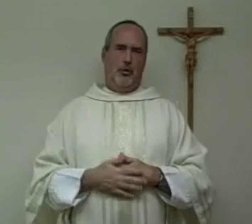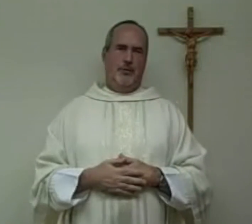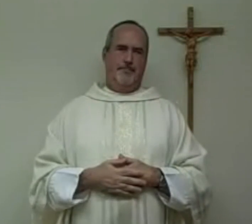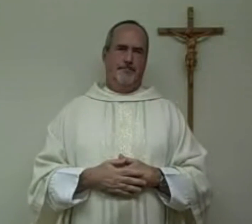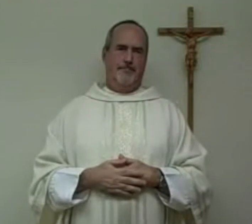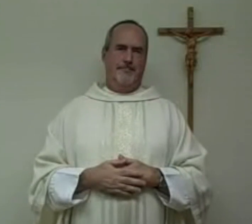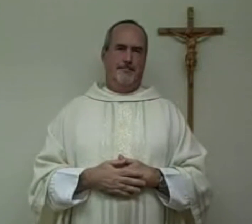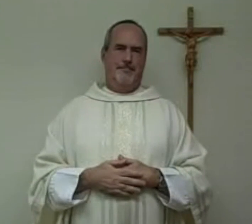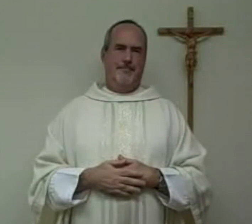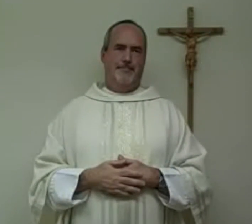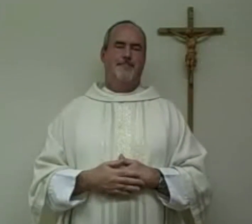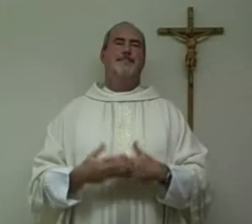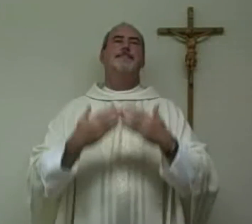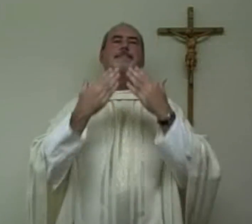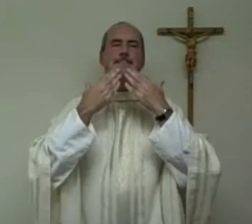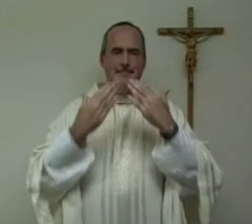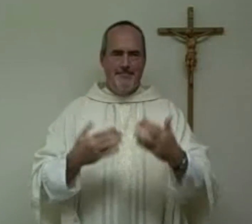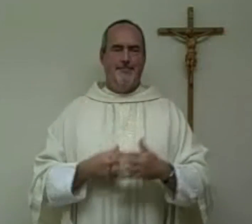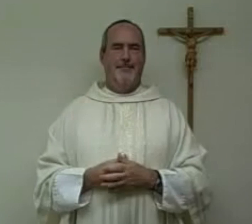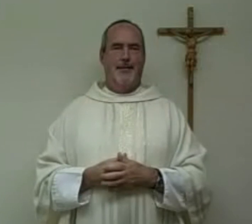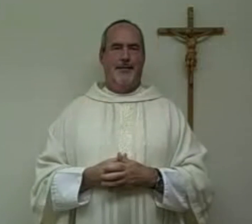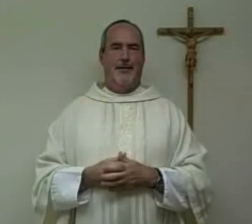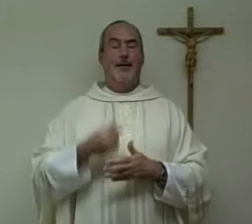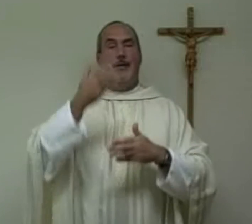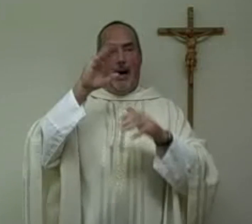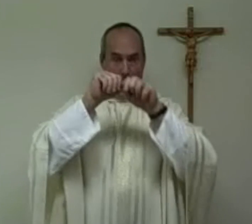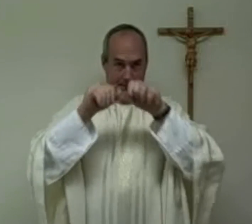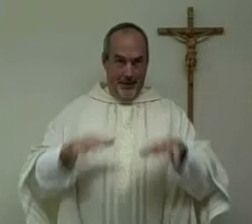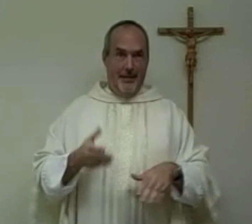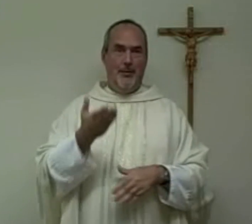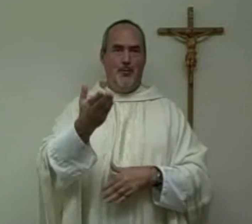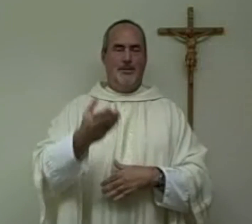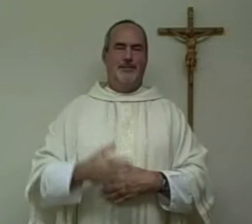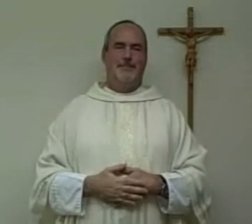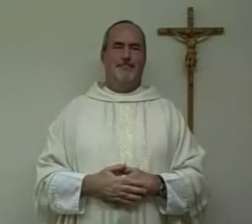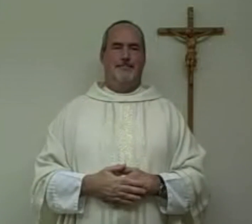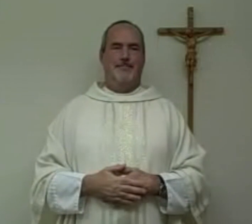meaning angry and afraid, and make people suffer. Thank you, and God bless you.